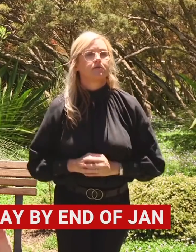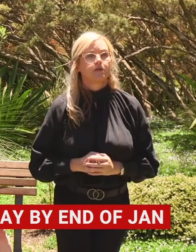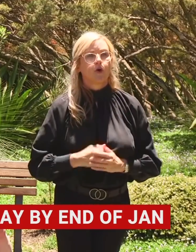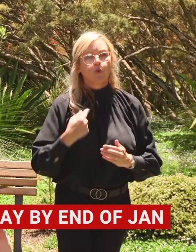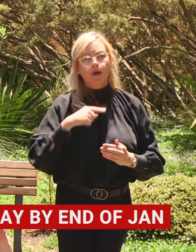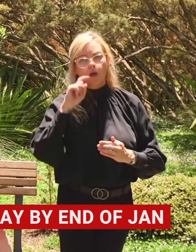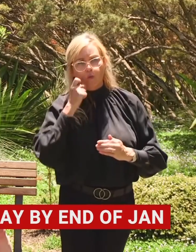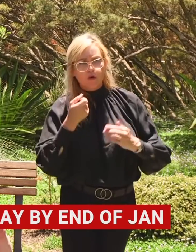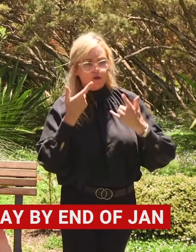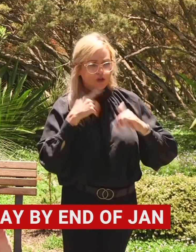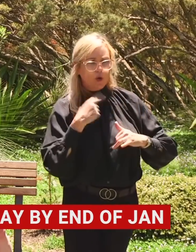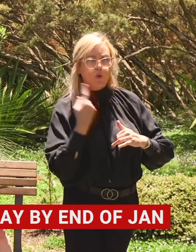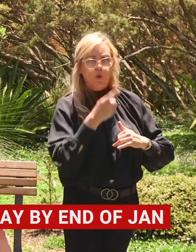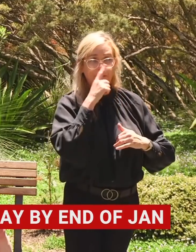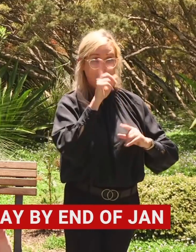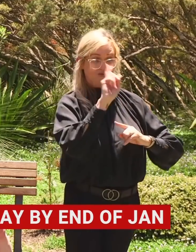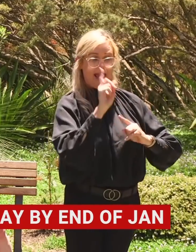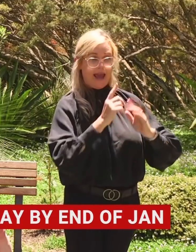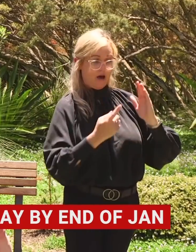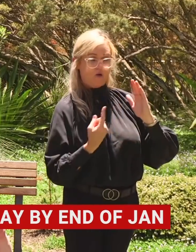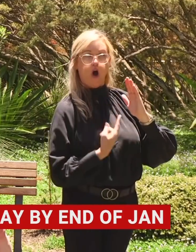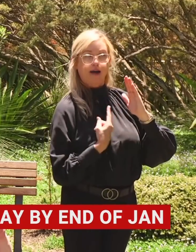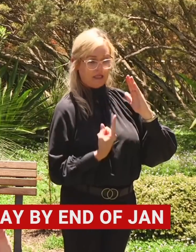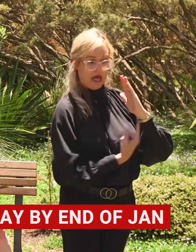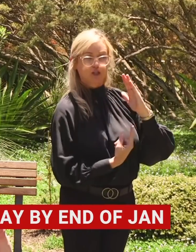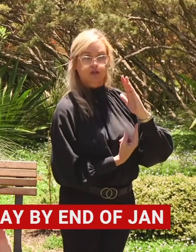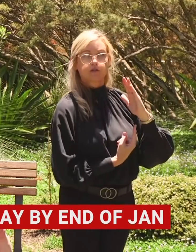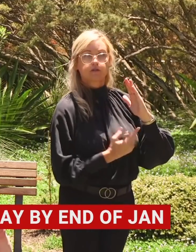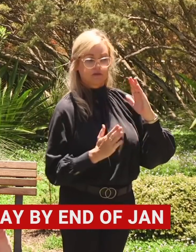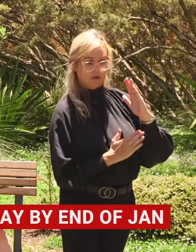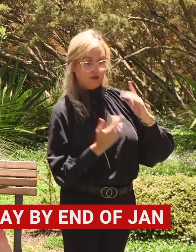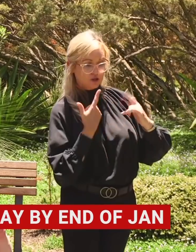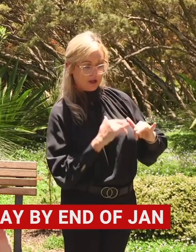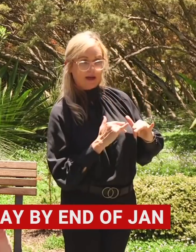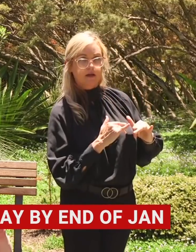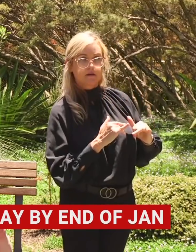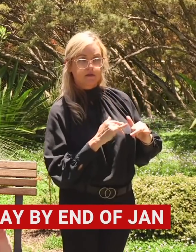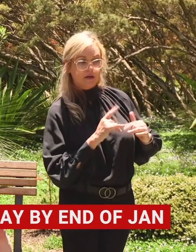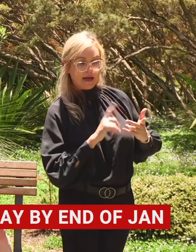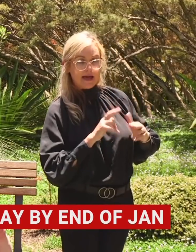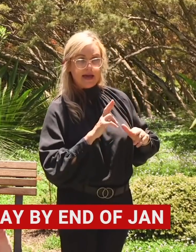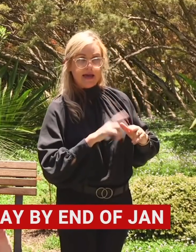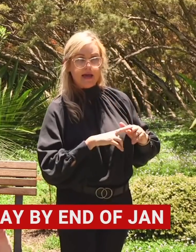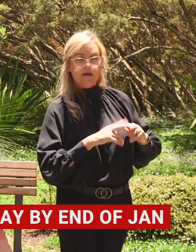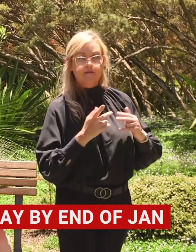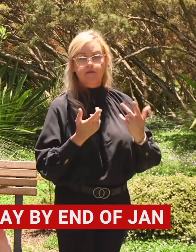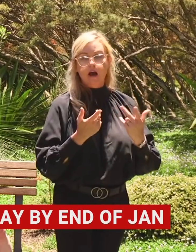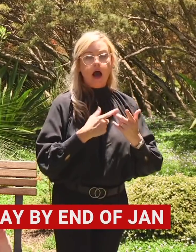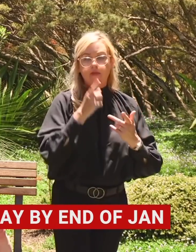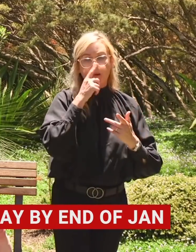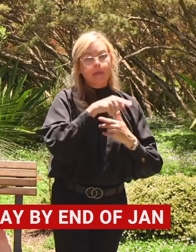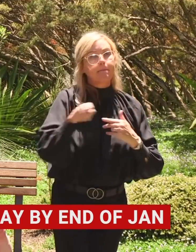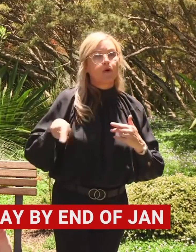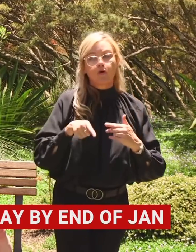people who are currently in isolation, and for those people who don't fall within this change, then they will just